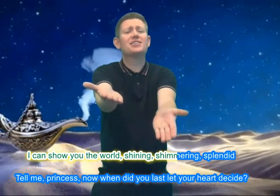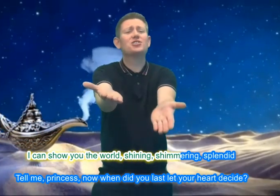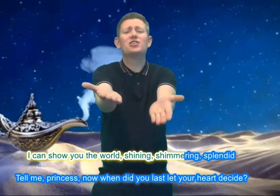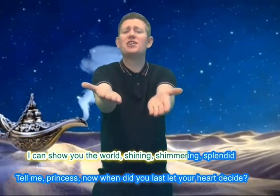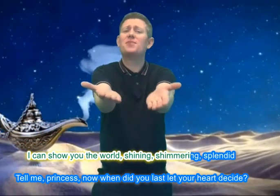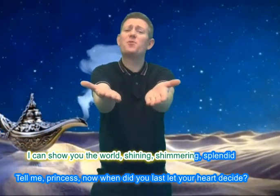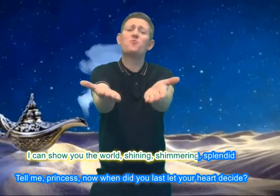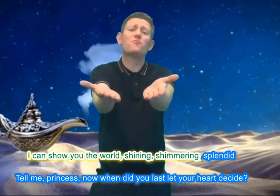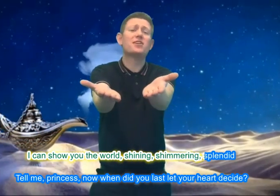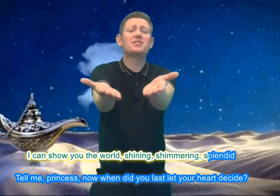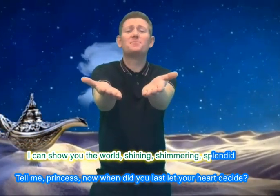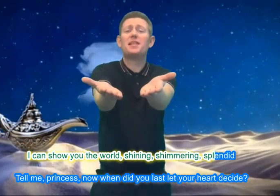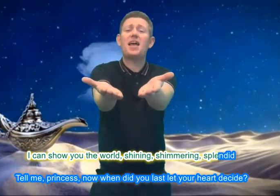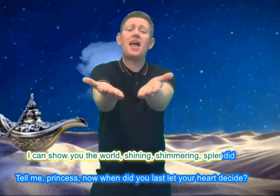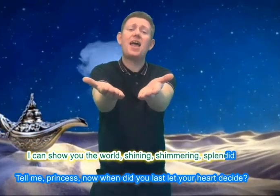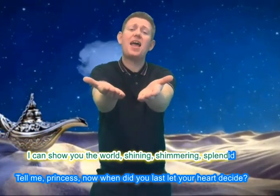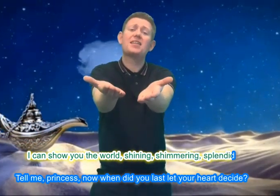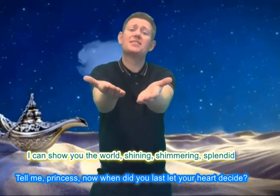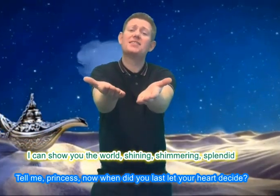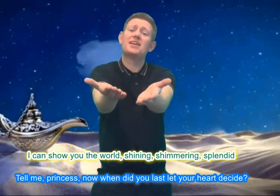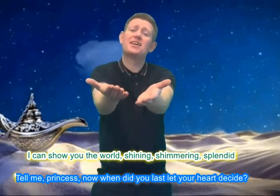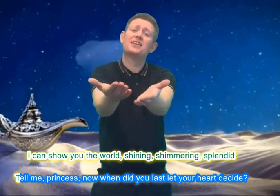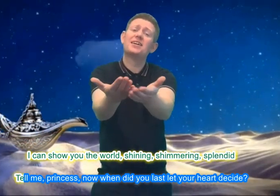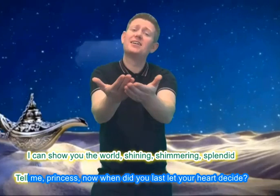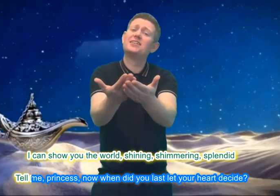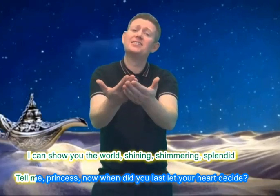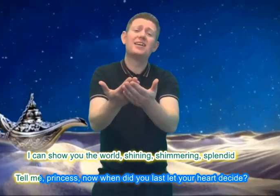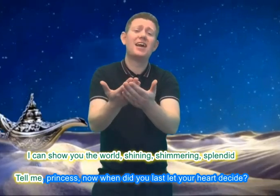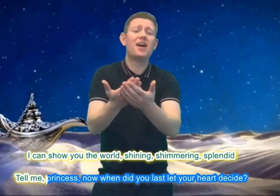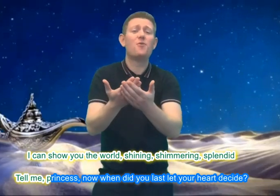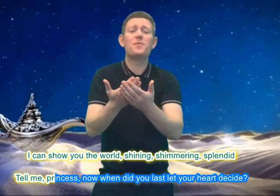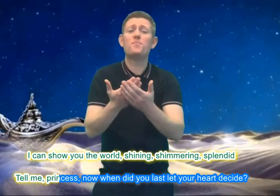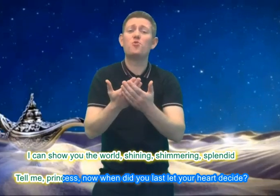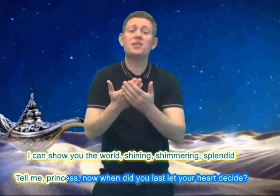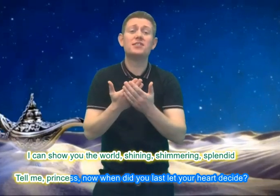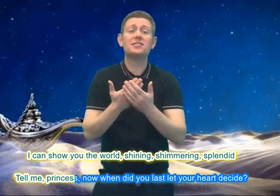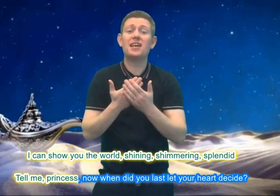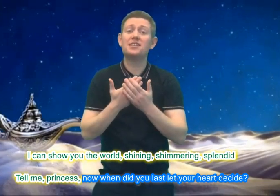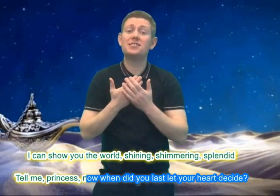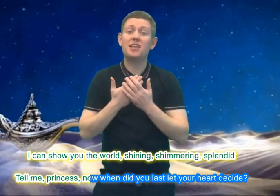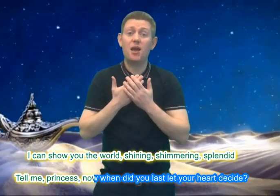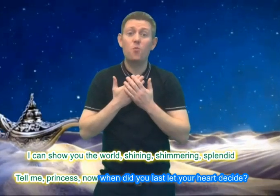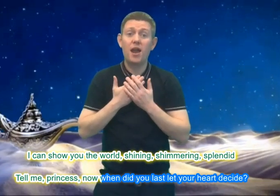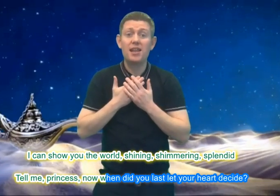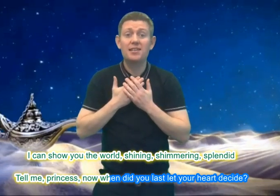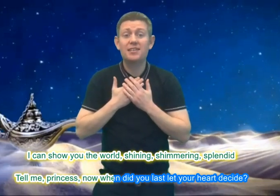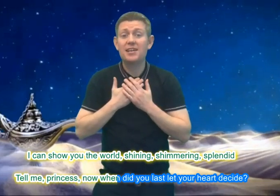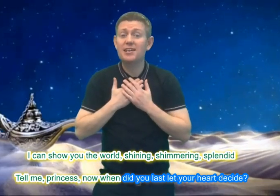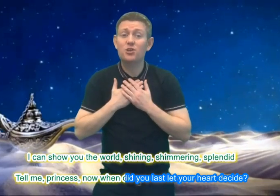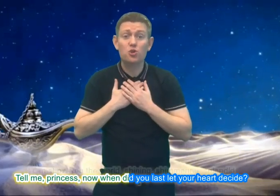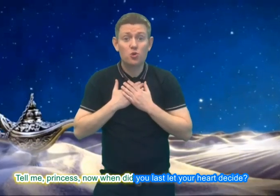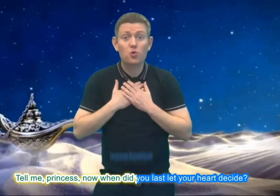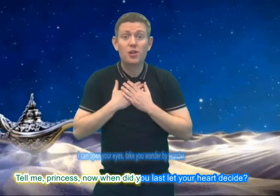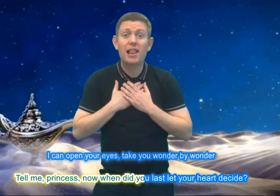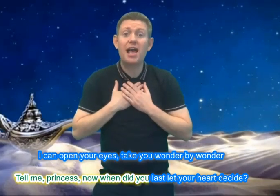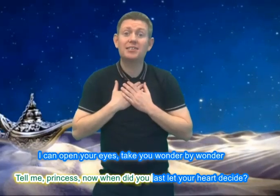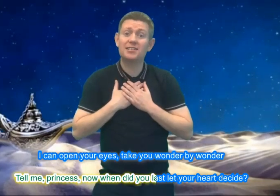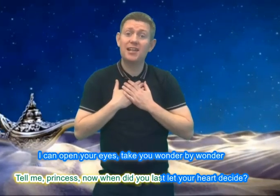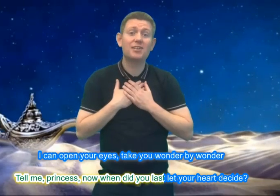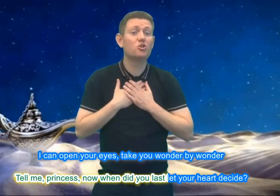Shining, shimmering, splendid. Tell me, princess, now when did you last let